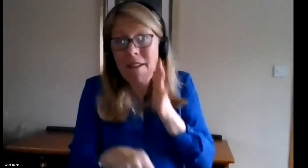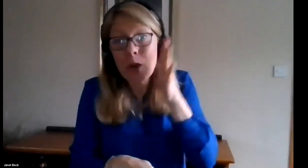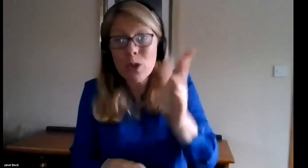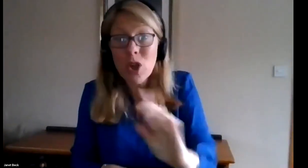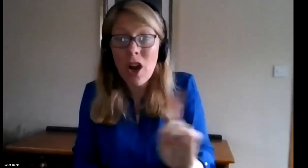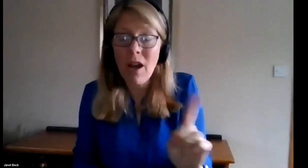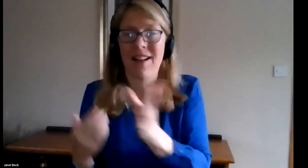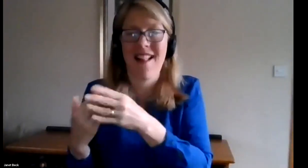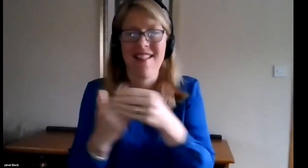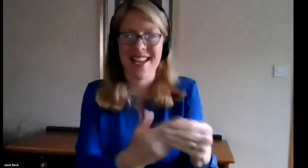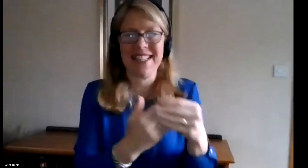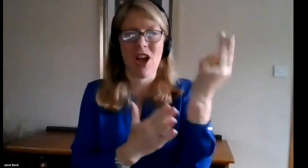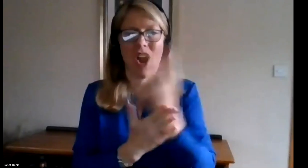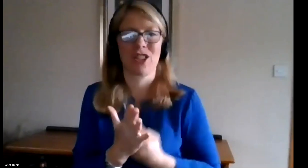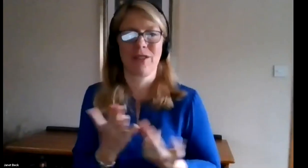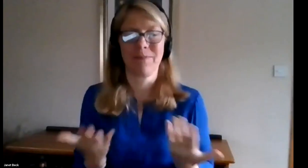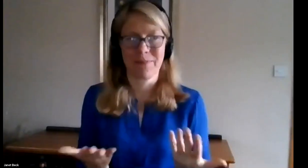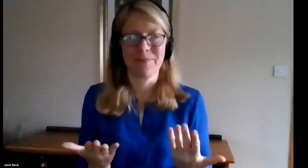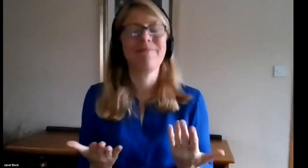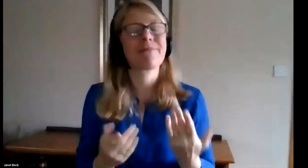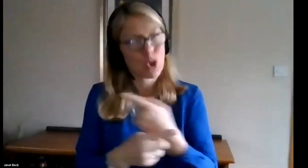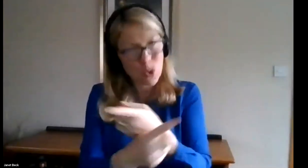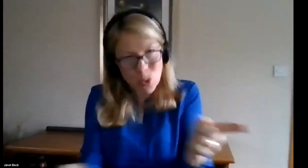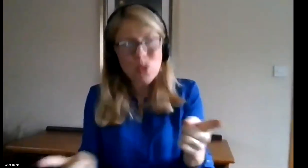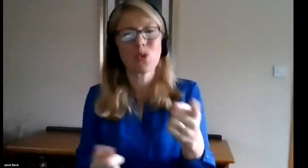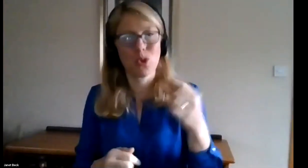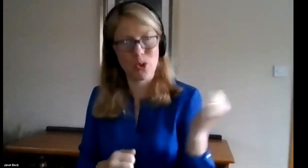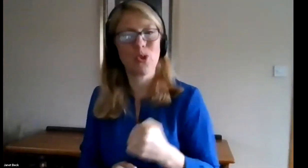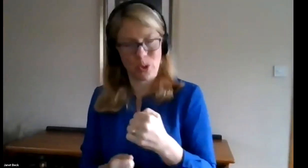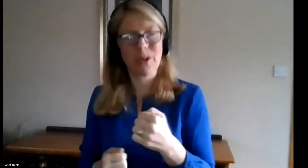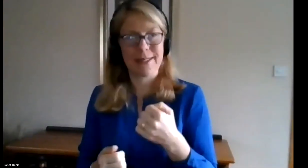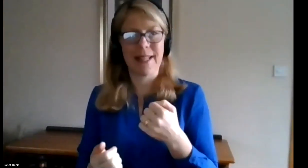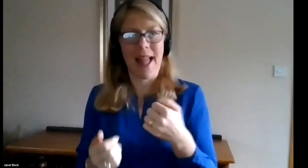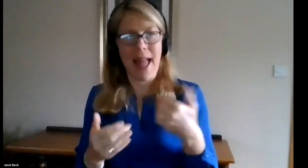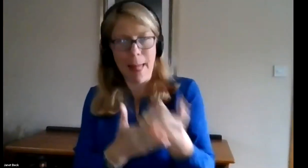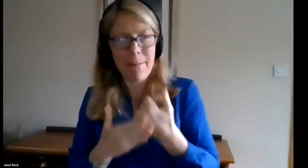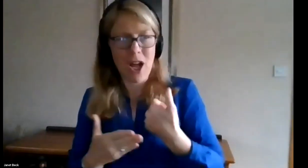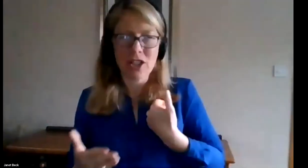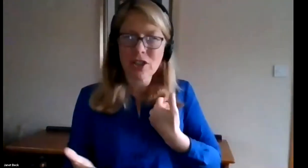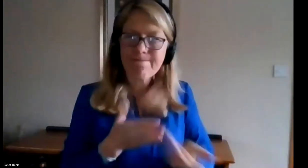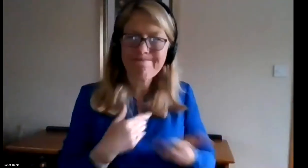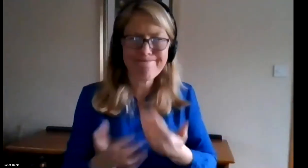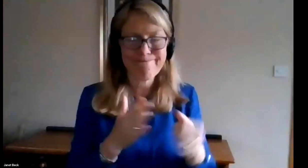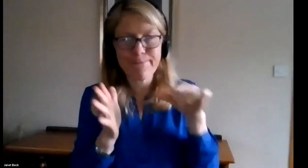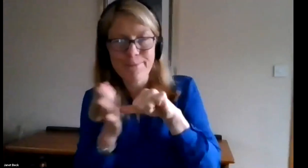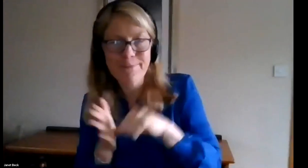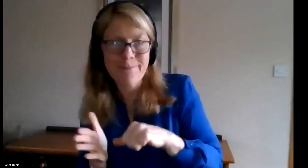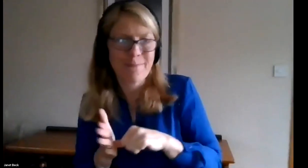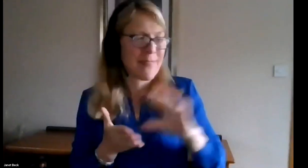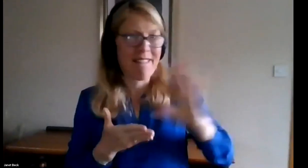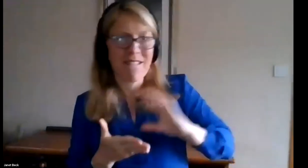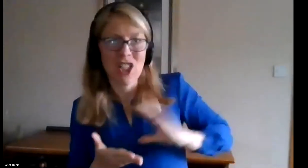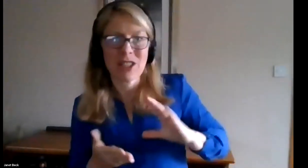sector and should address all the shortcomings, all the problems, all the challenges that we